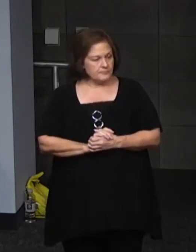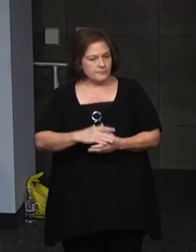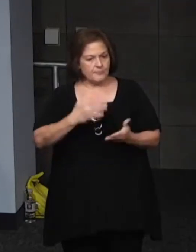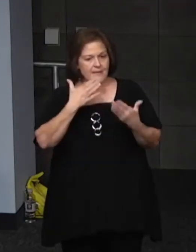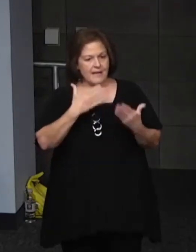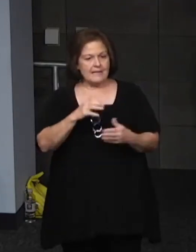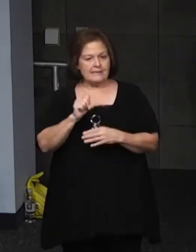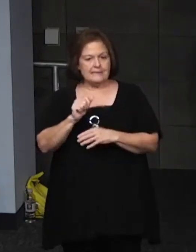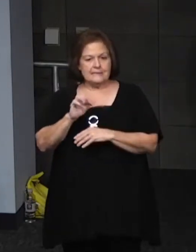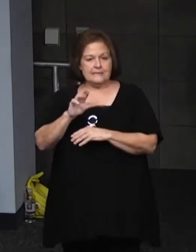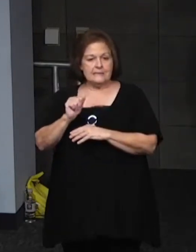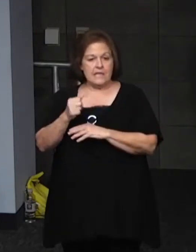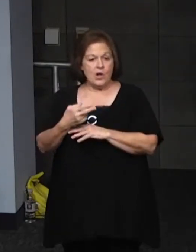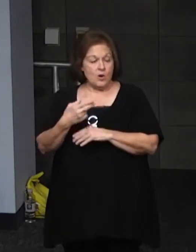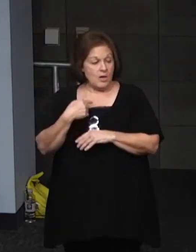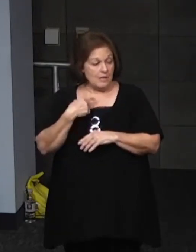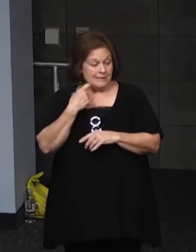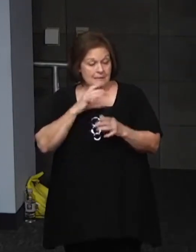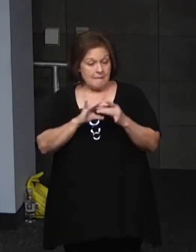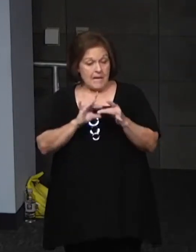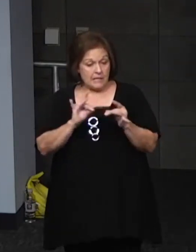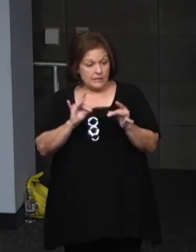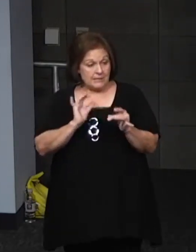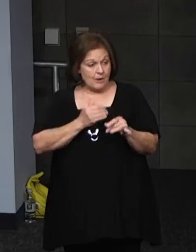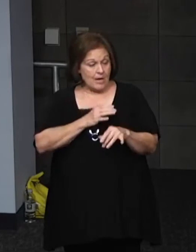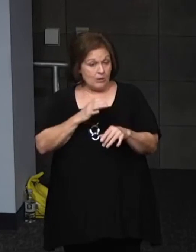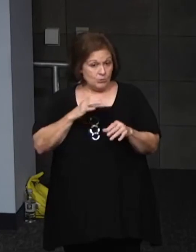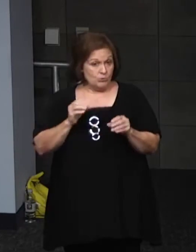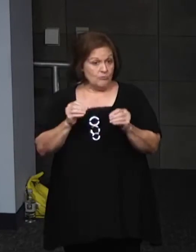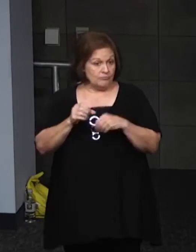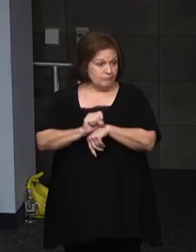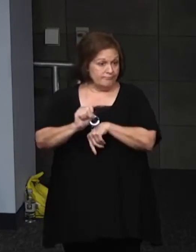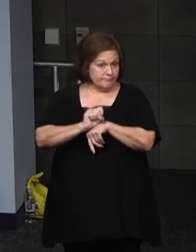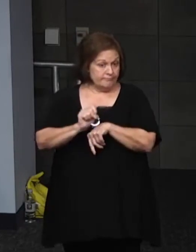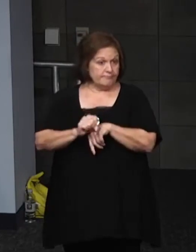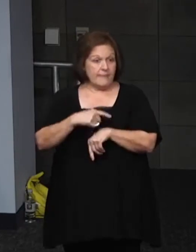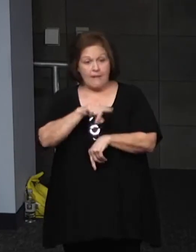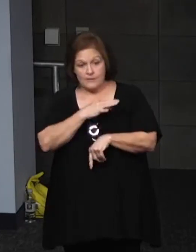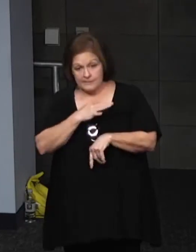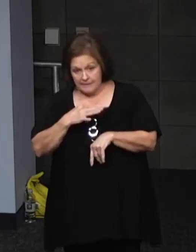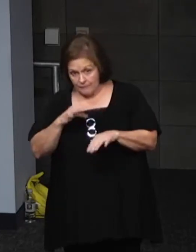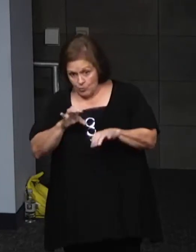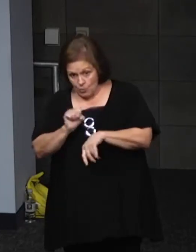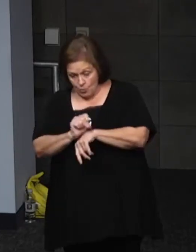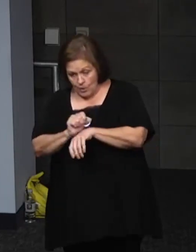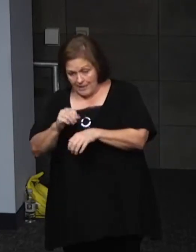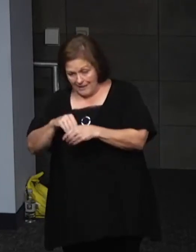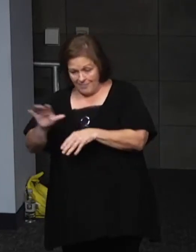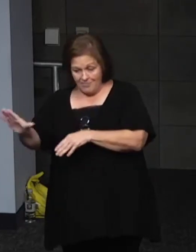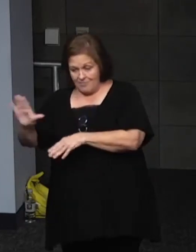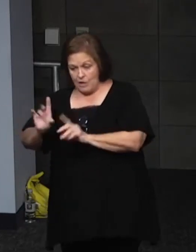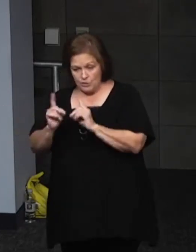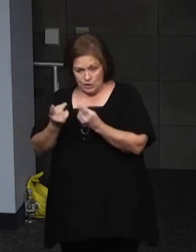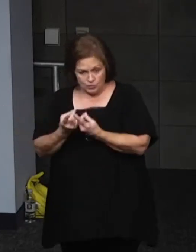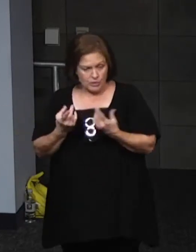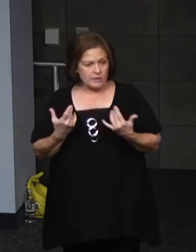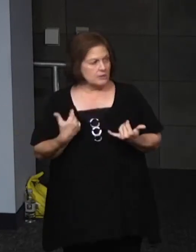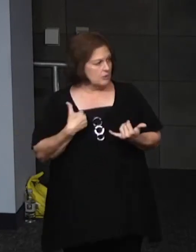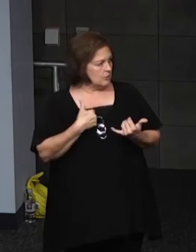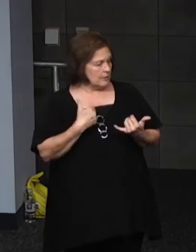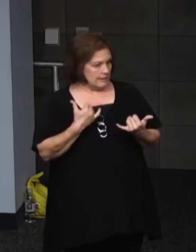Thank you, Sarah. As I've mentioned before, our council officers are very busy. They and their staffs doing work within their district. So with that,